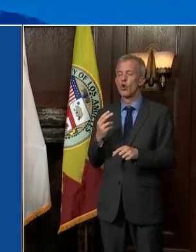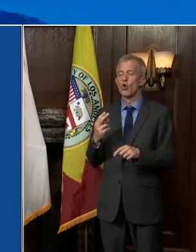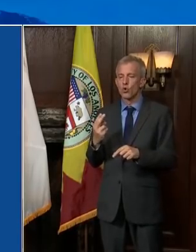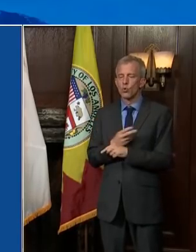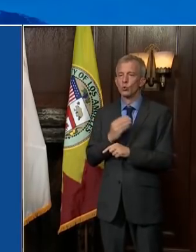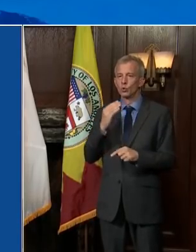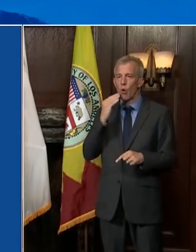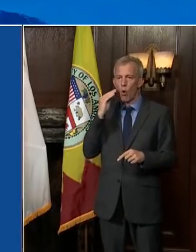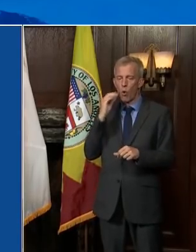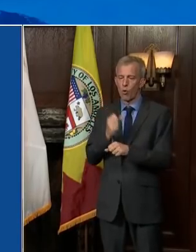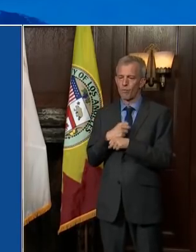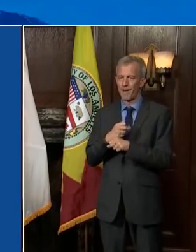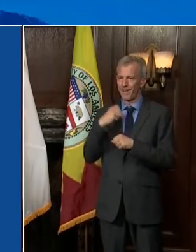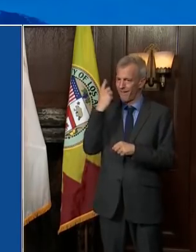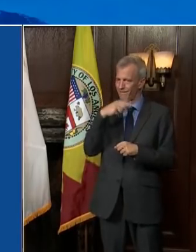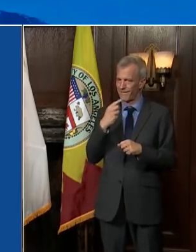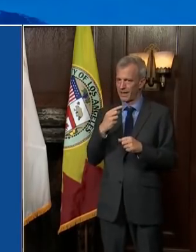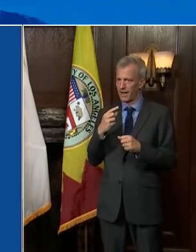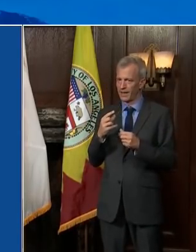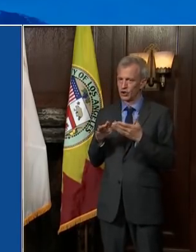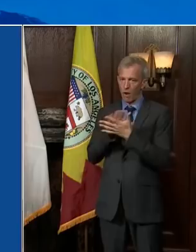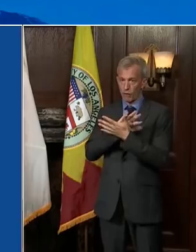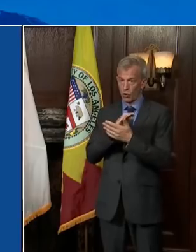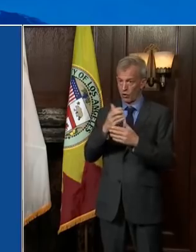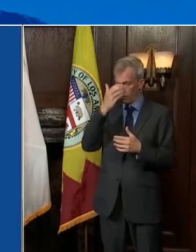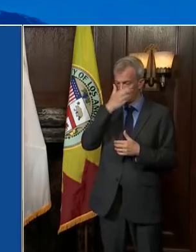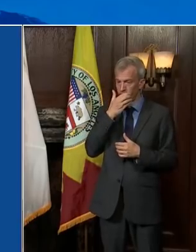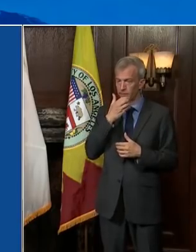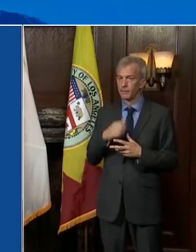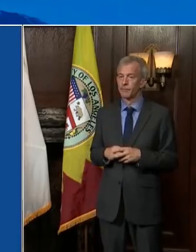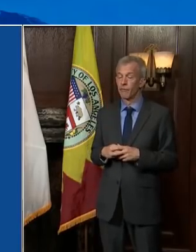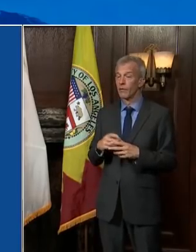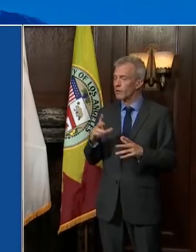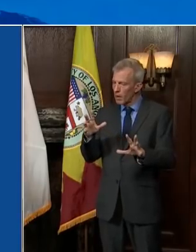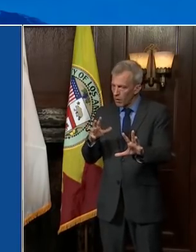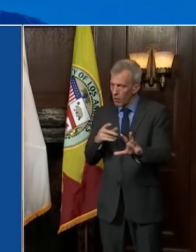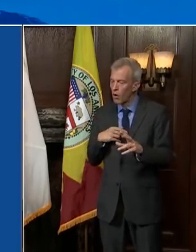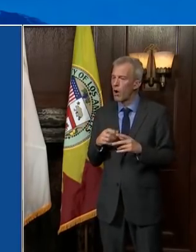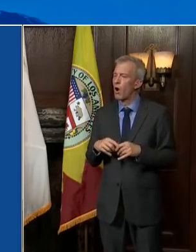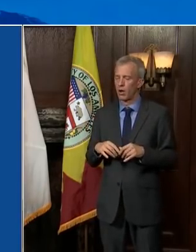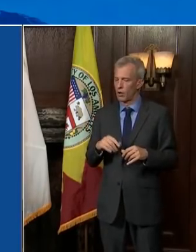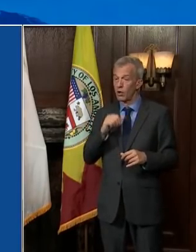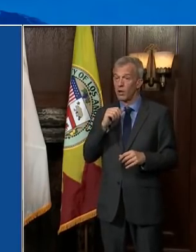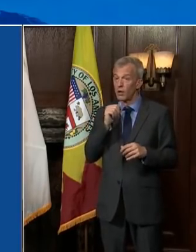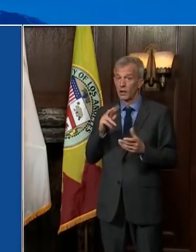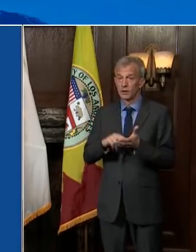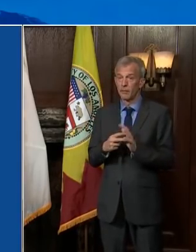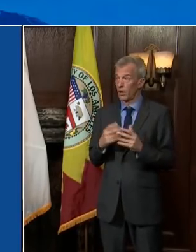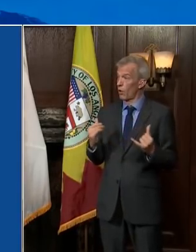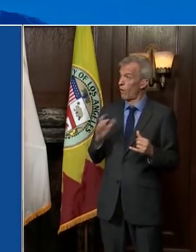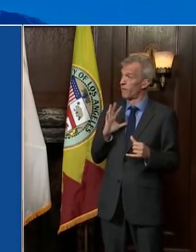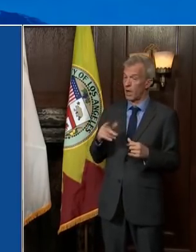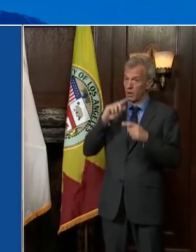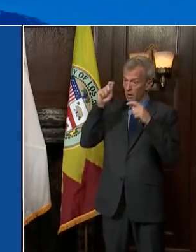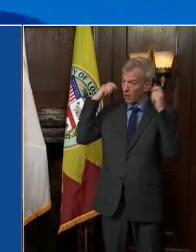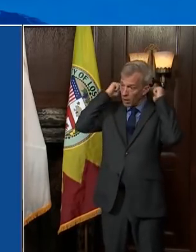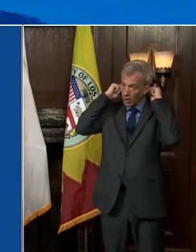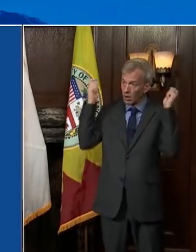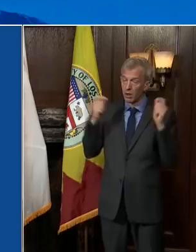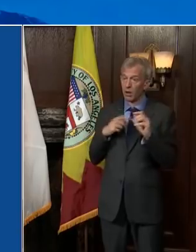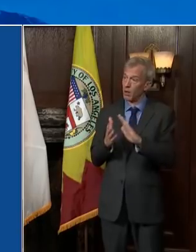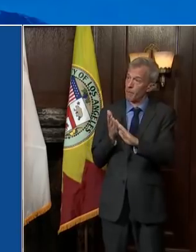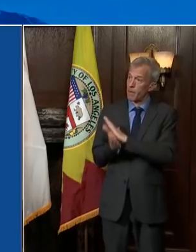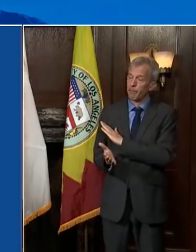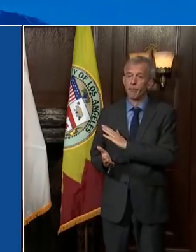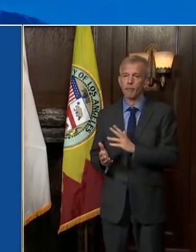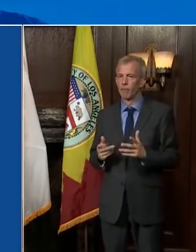with others. To be clear, you should still stay at home. This isn't an excuse to suddenly all go out. You need to